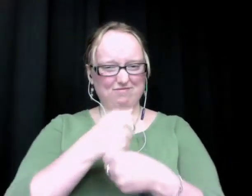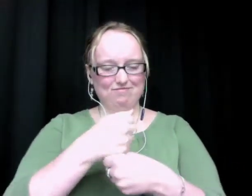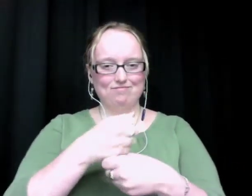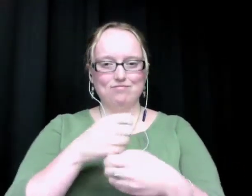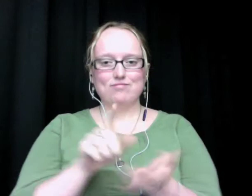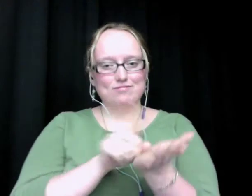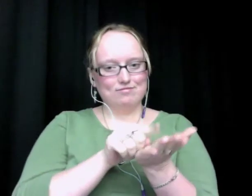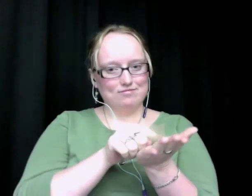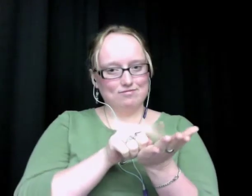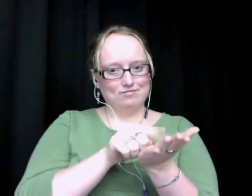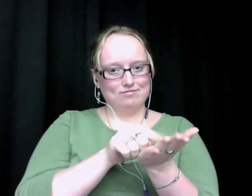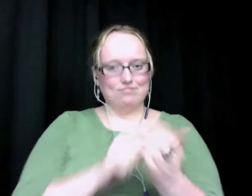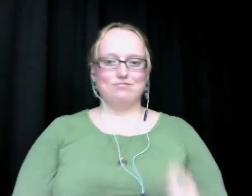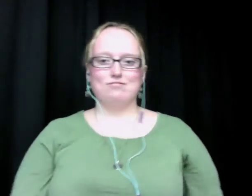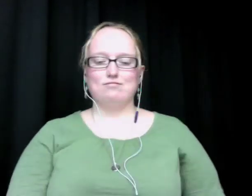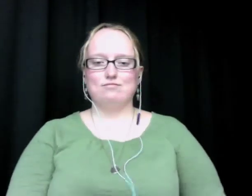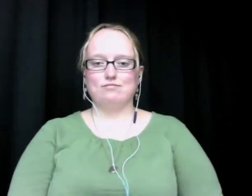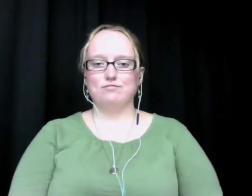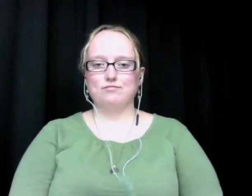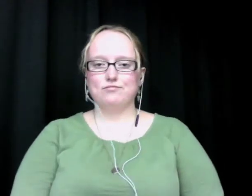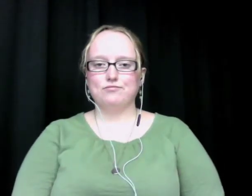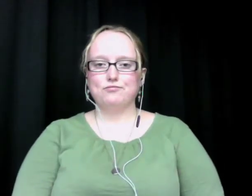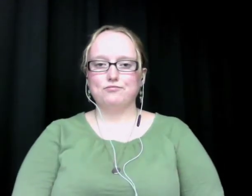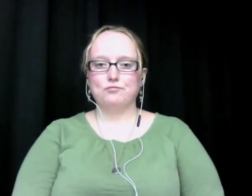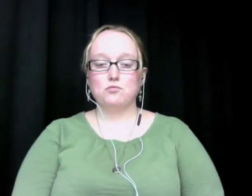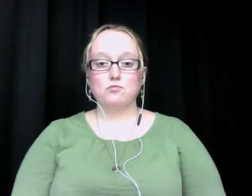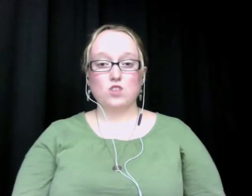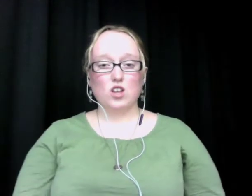First thing you do is get layout pages.